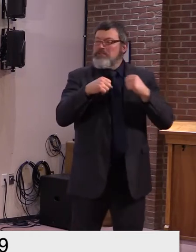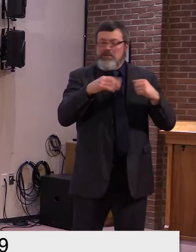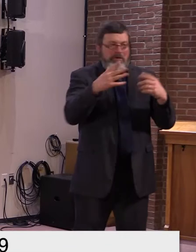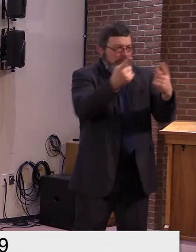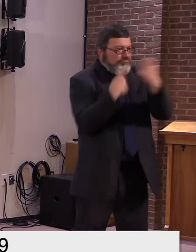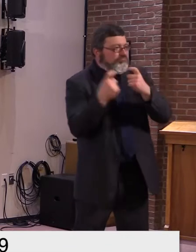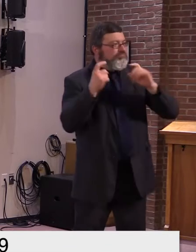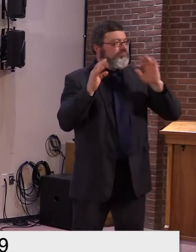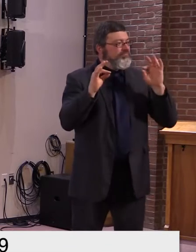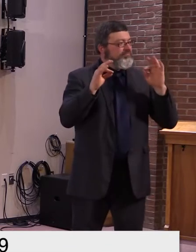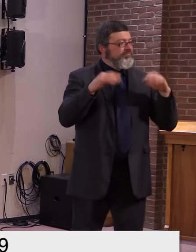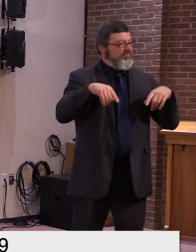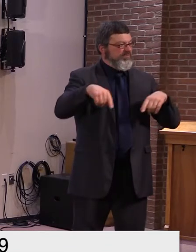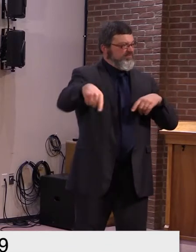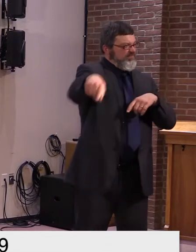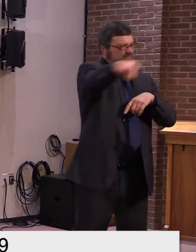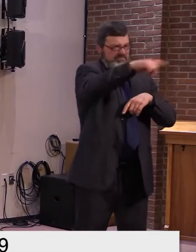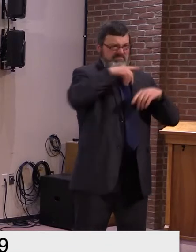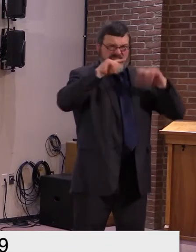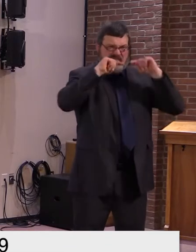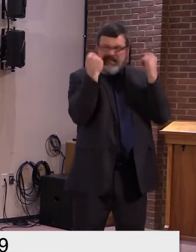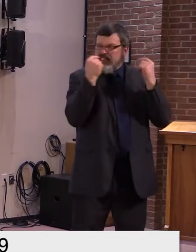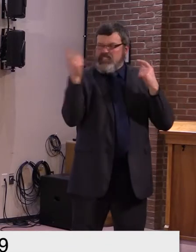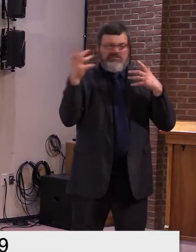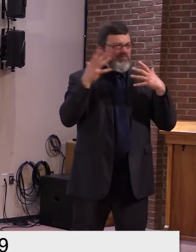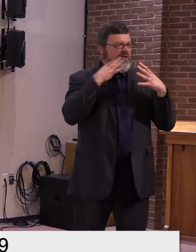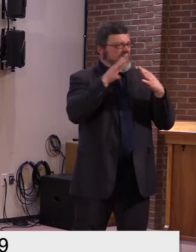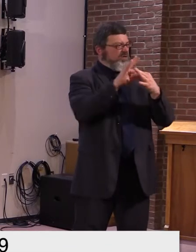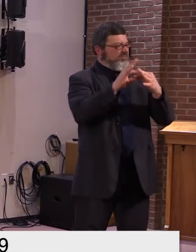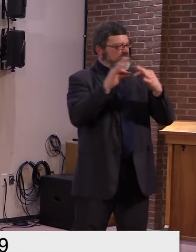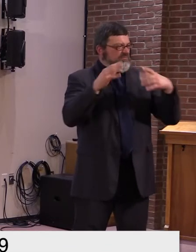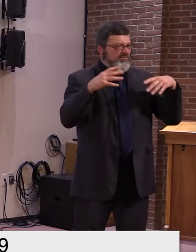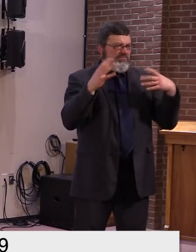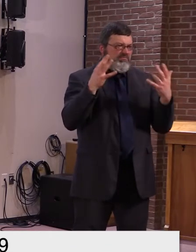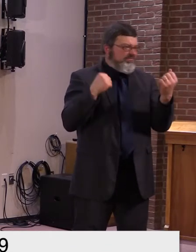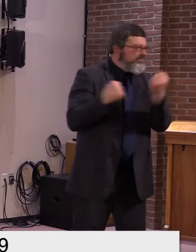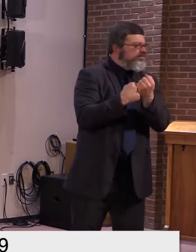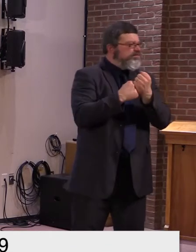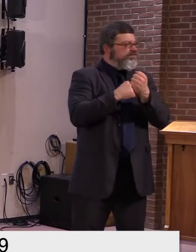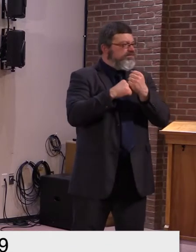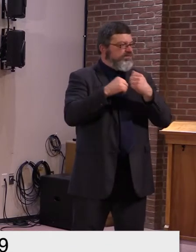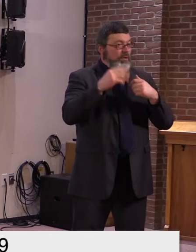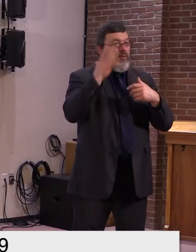has provided, to make Vermont really the envy of the country. My